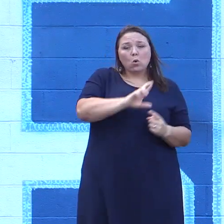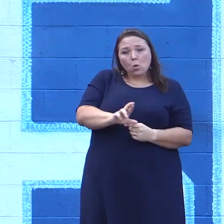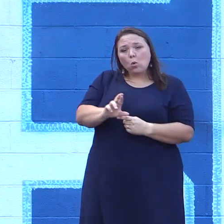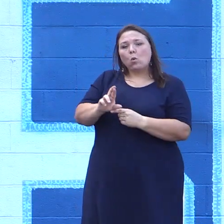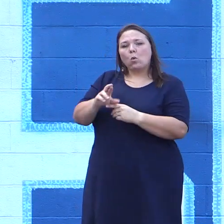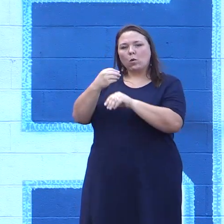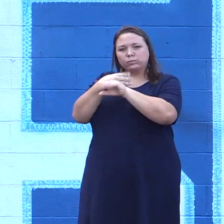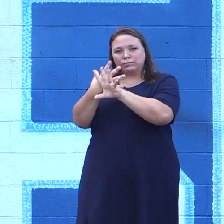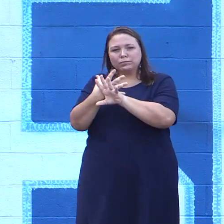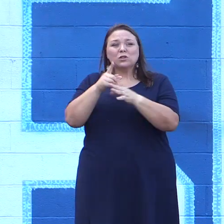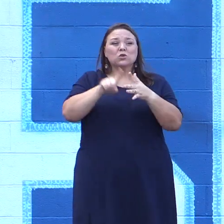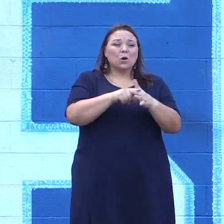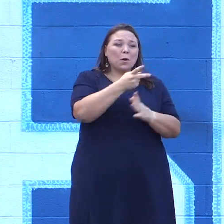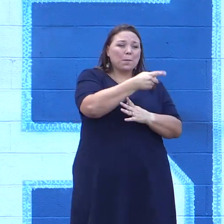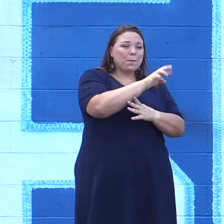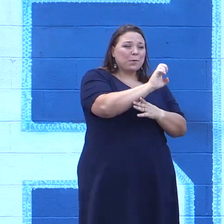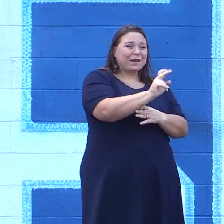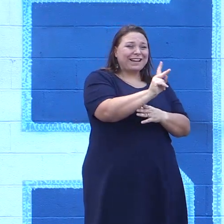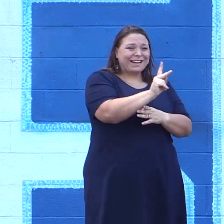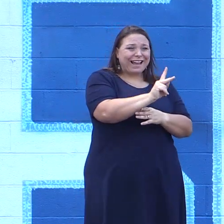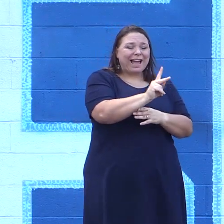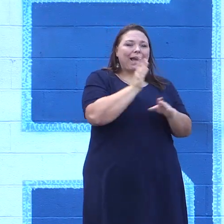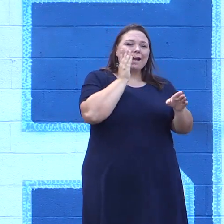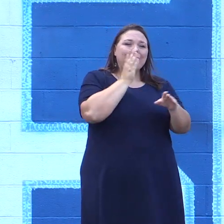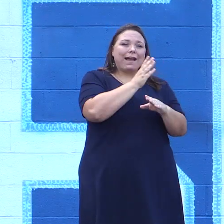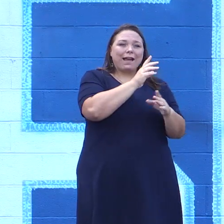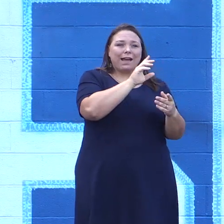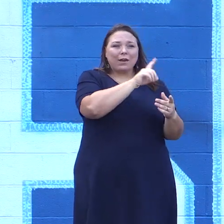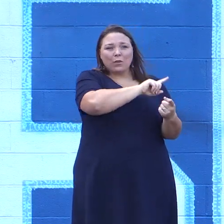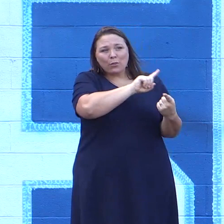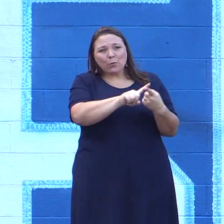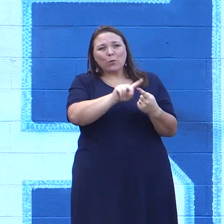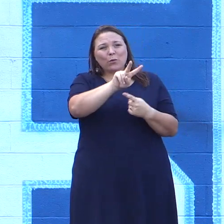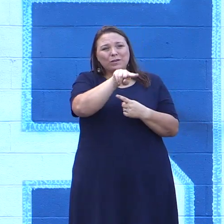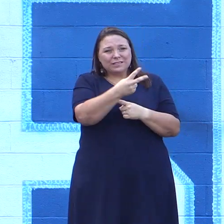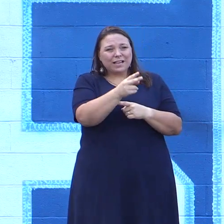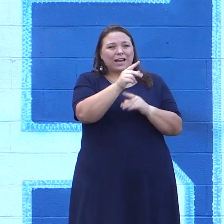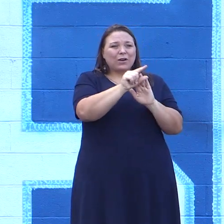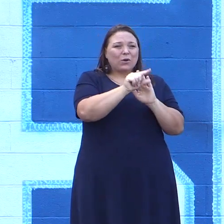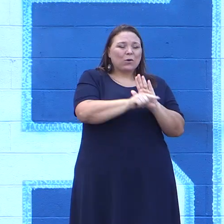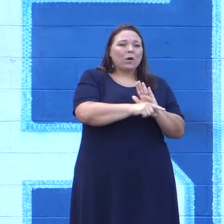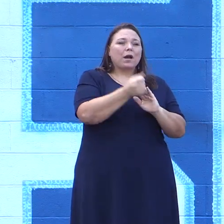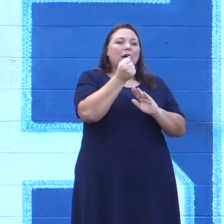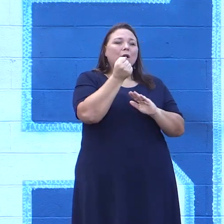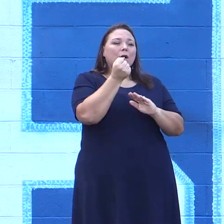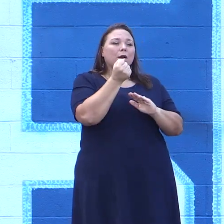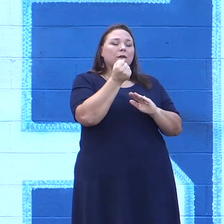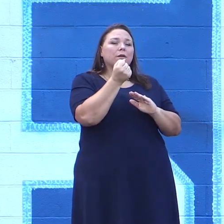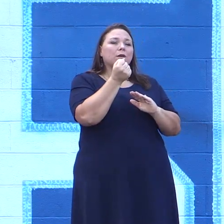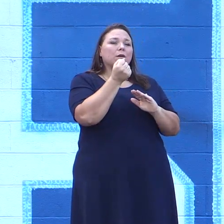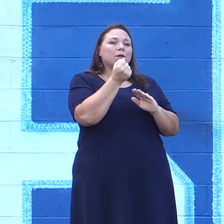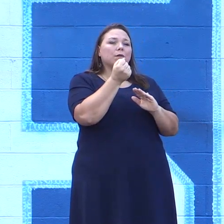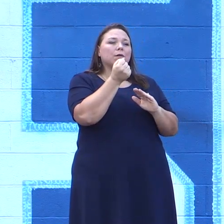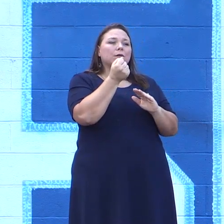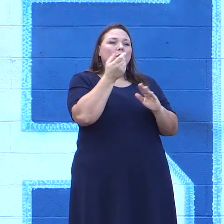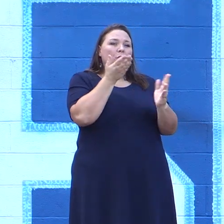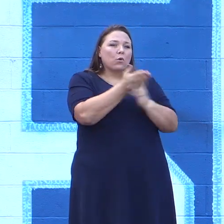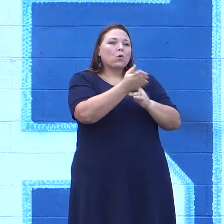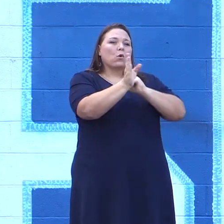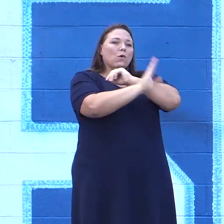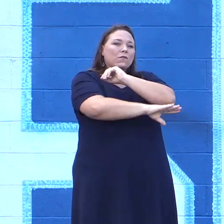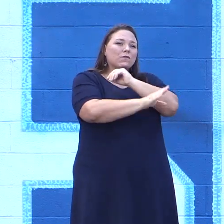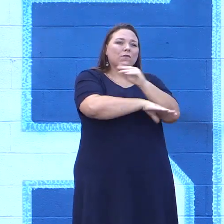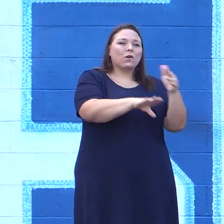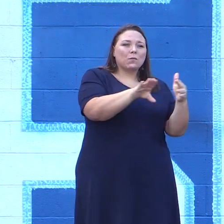pre-K through second grade after fall break, or if they'll remain in the virtual learning environment. I'm excited